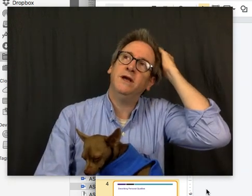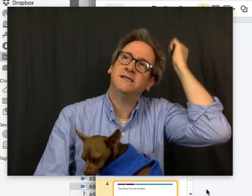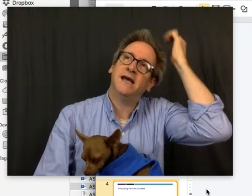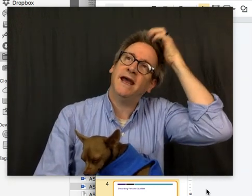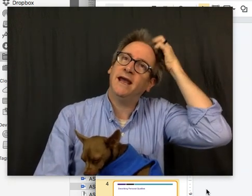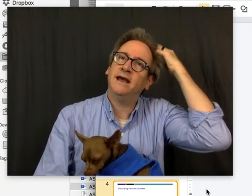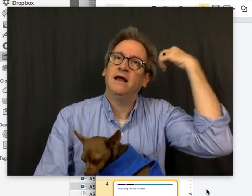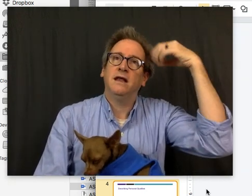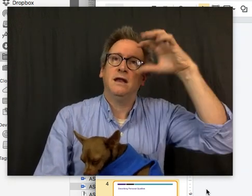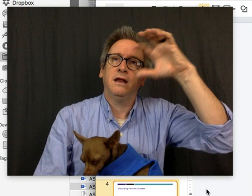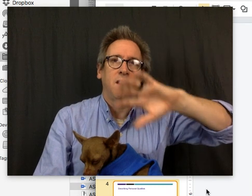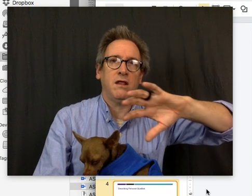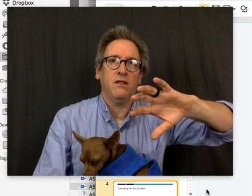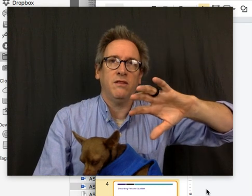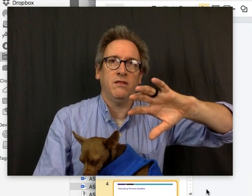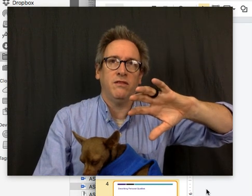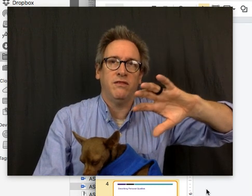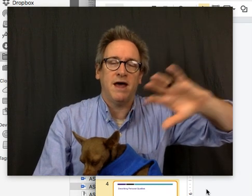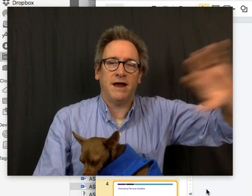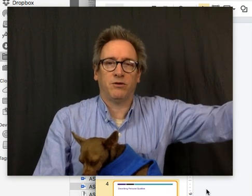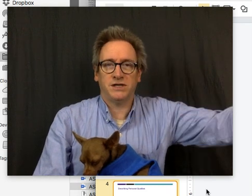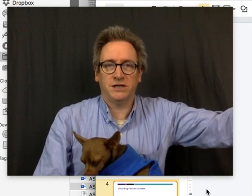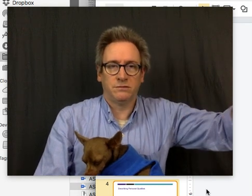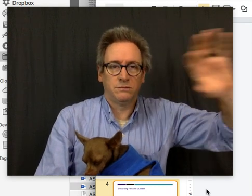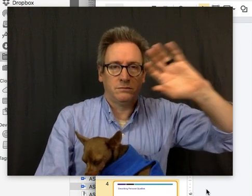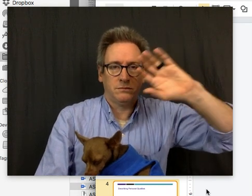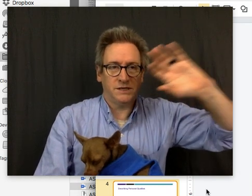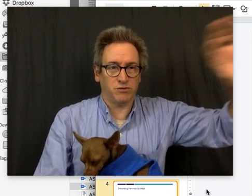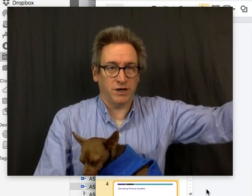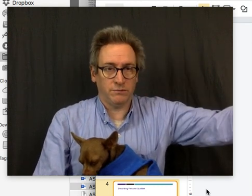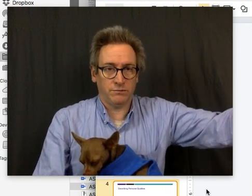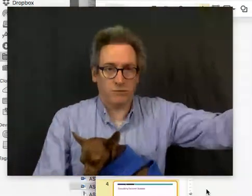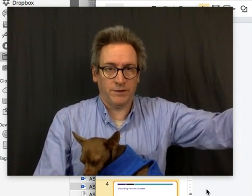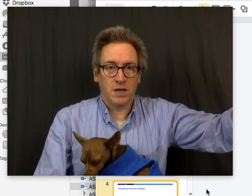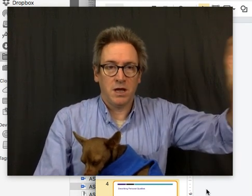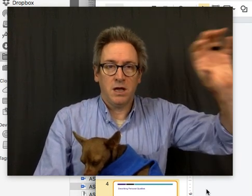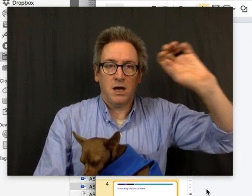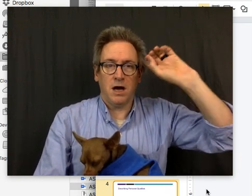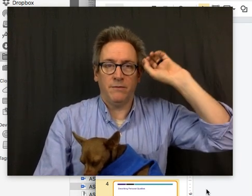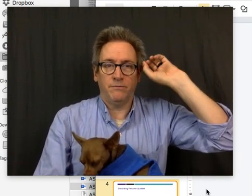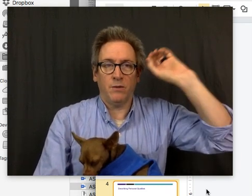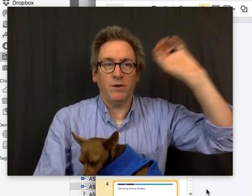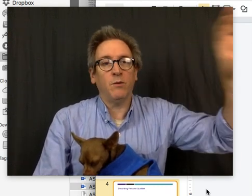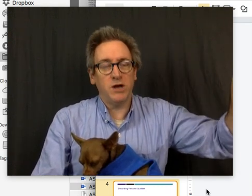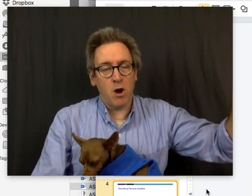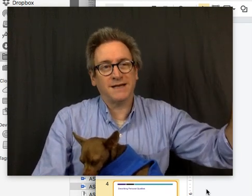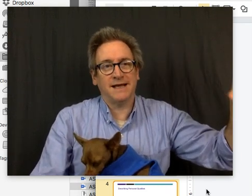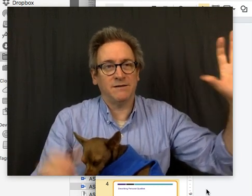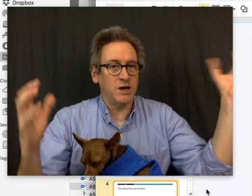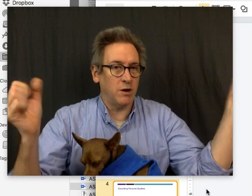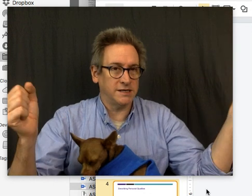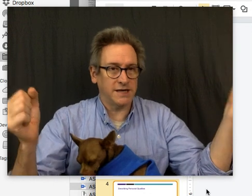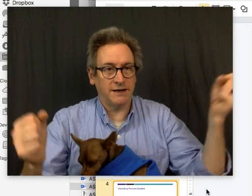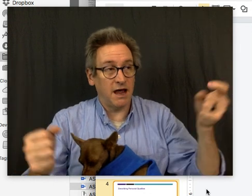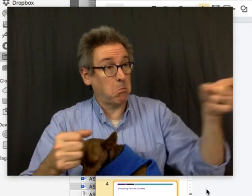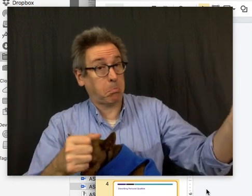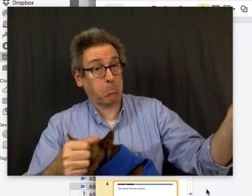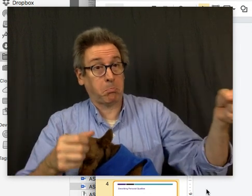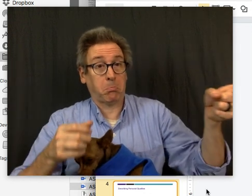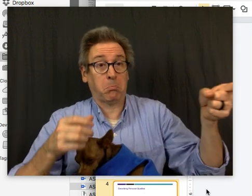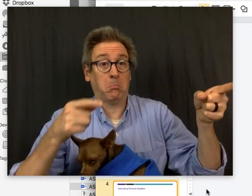we say that person is pretty, right? And we know how to say it. We know how to sign